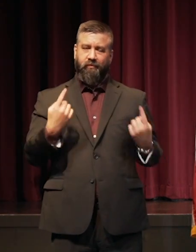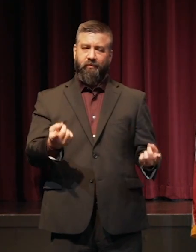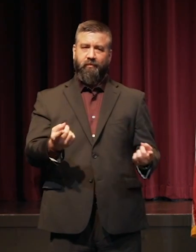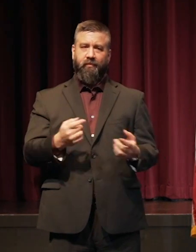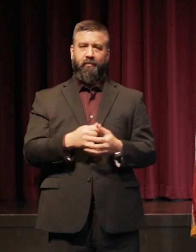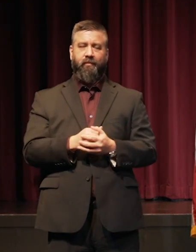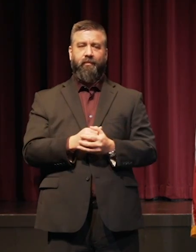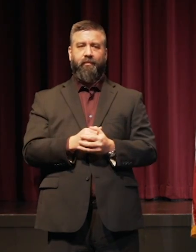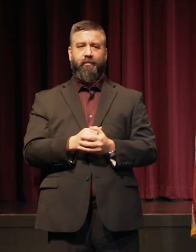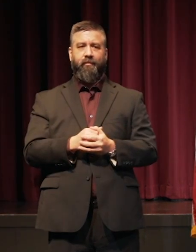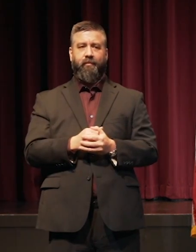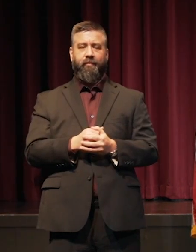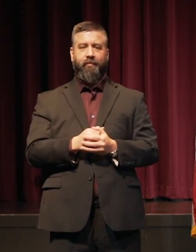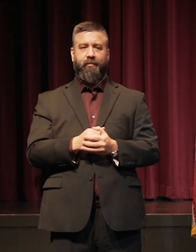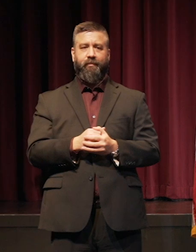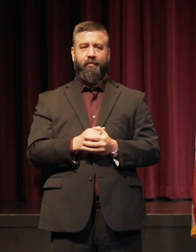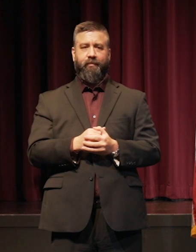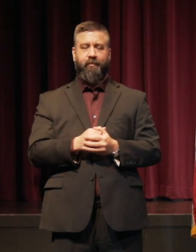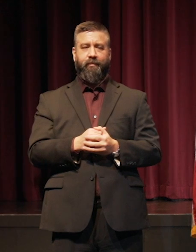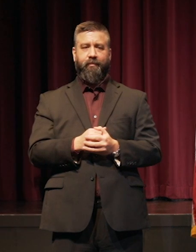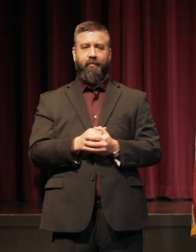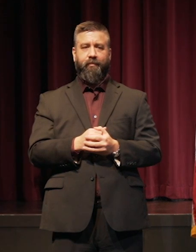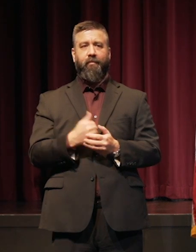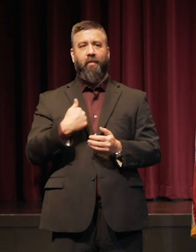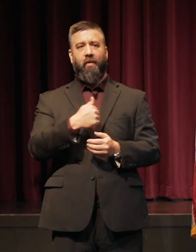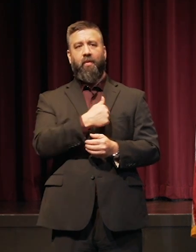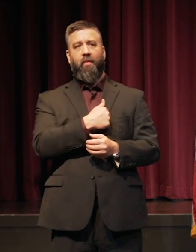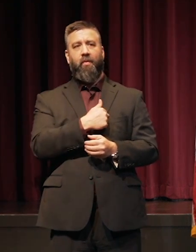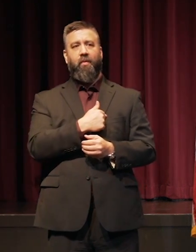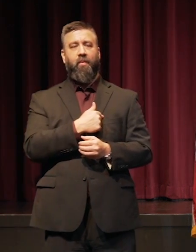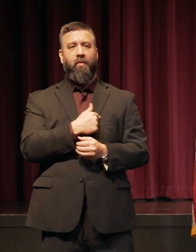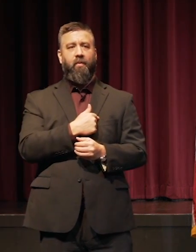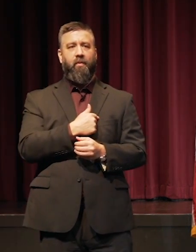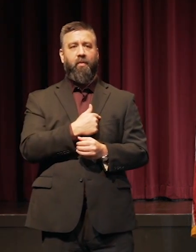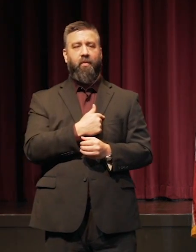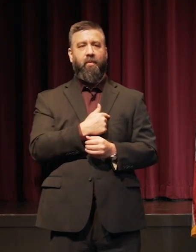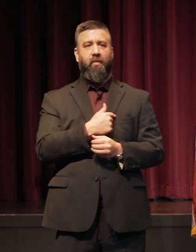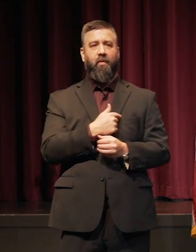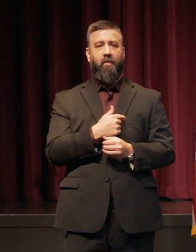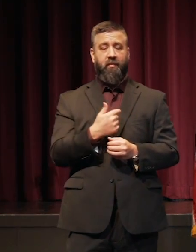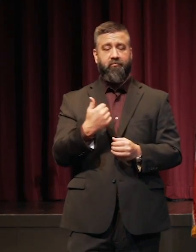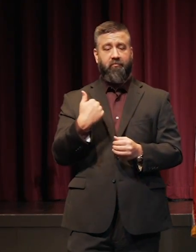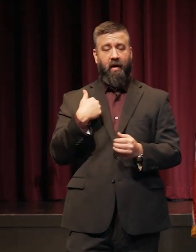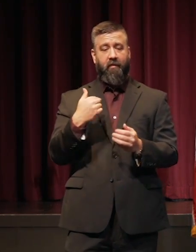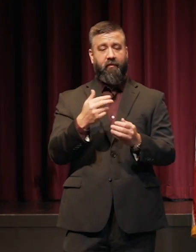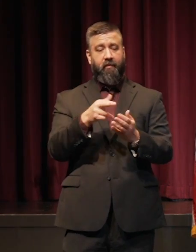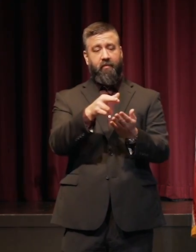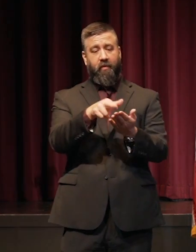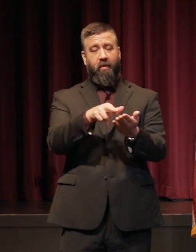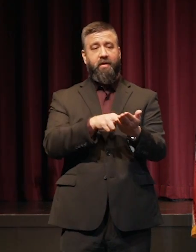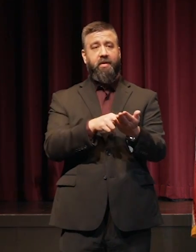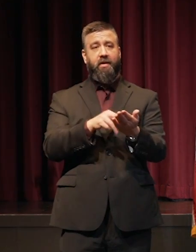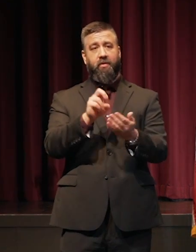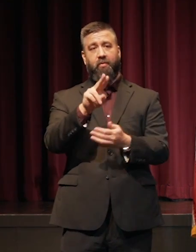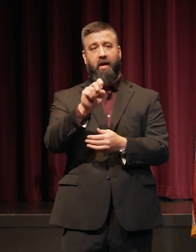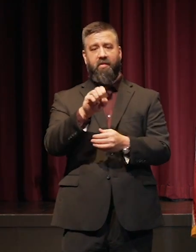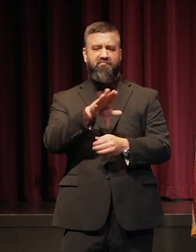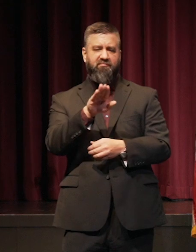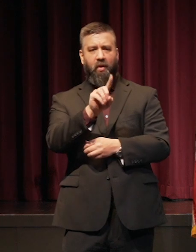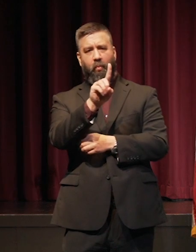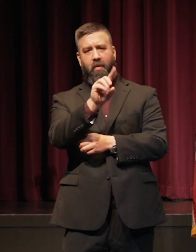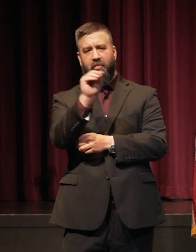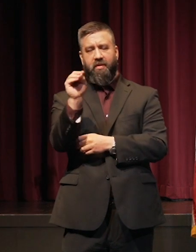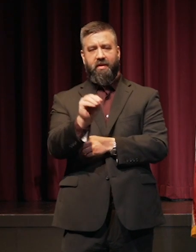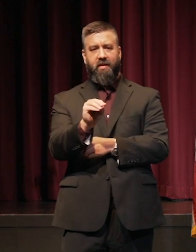underrepresented in access to health care. We can see the vaccine registration rate is about 1% in North County.